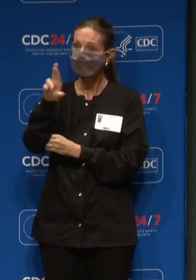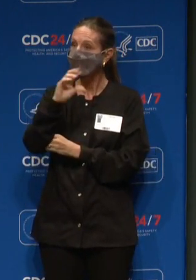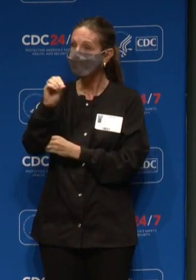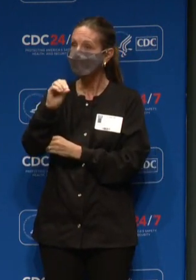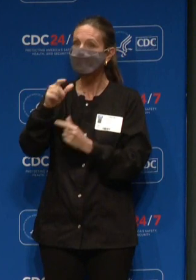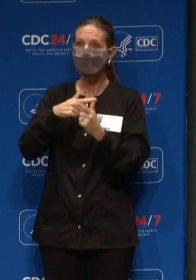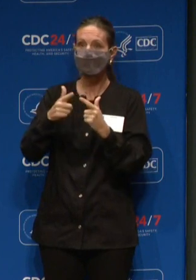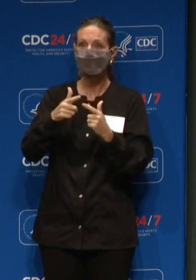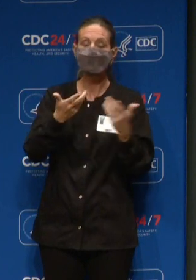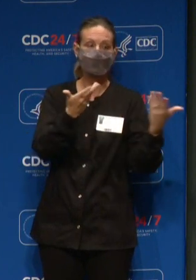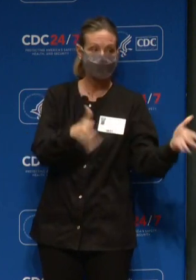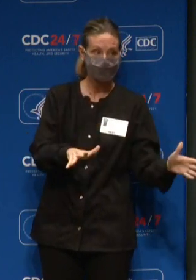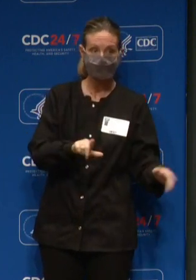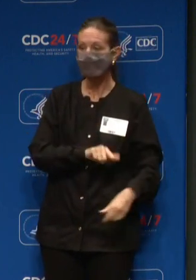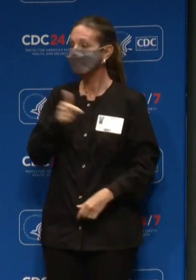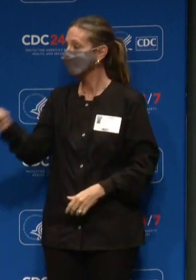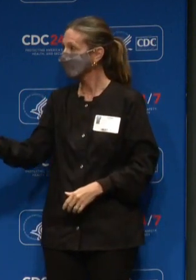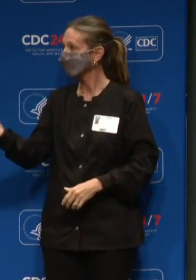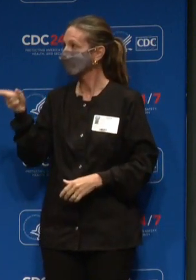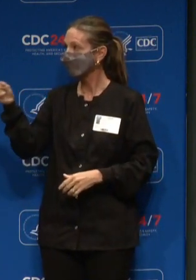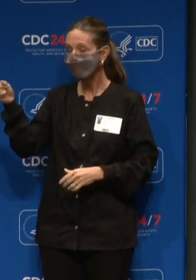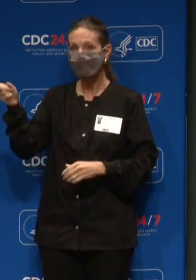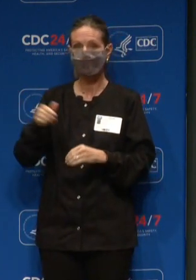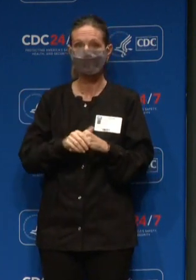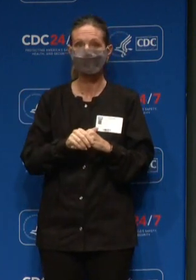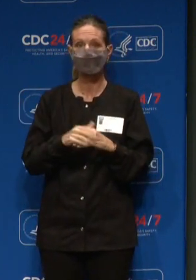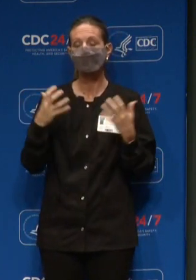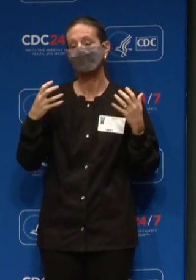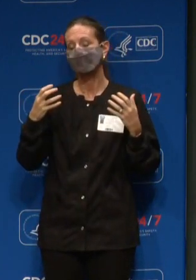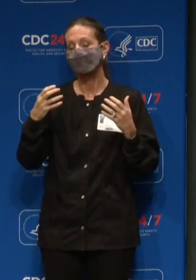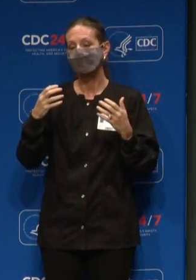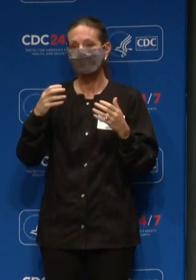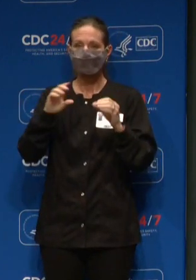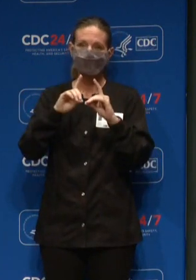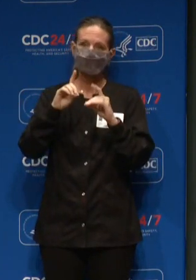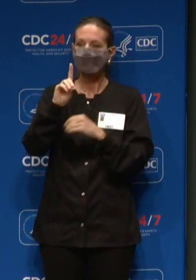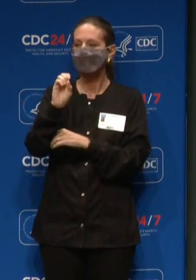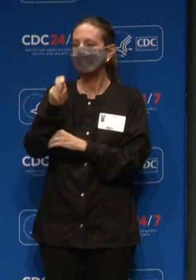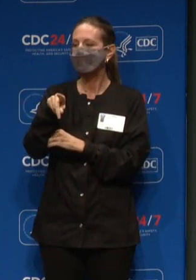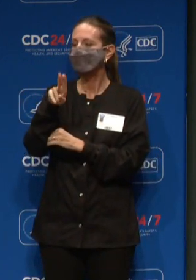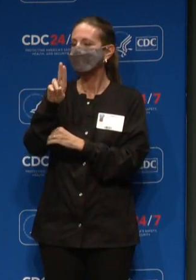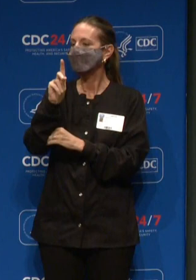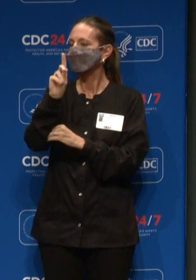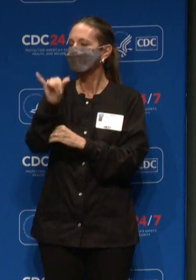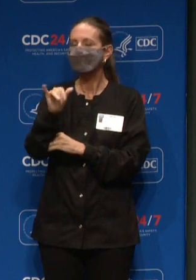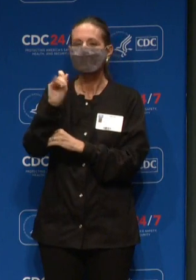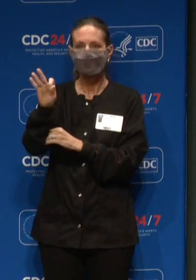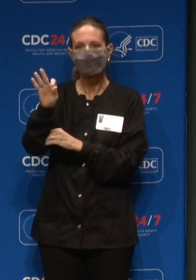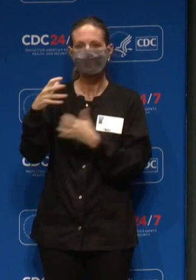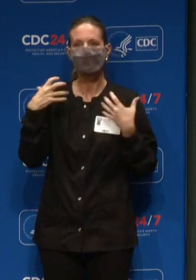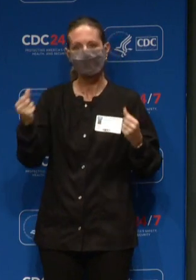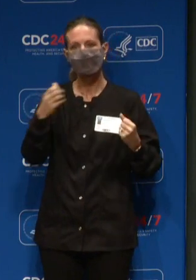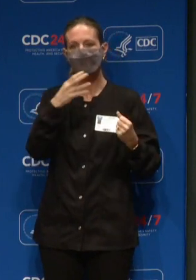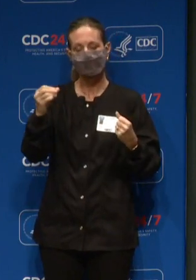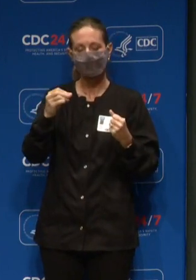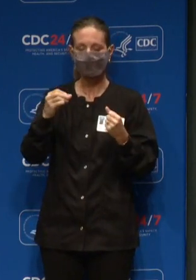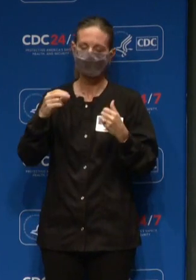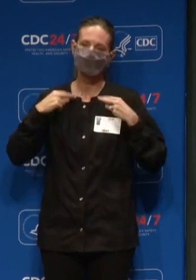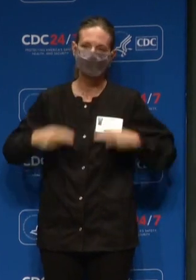Secretary of Health and Human Services, Alex Azar, and then we'll be happy to take your questions.